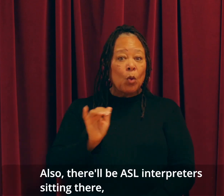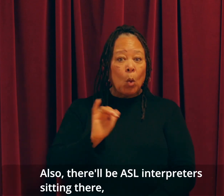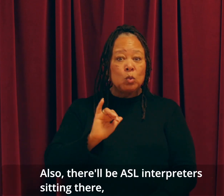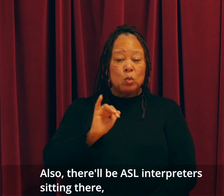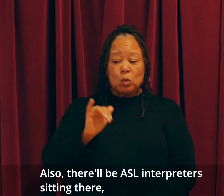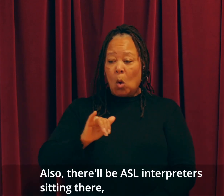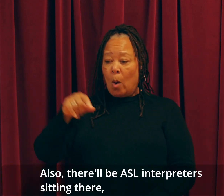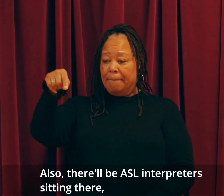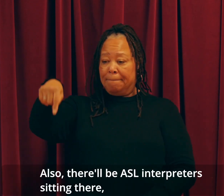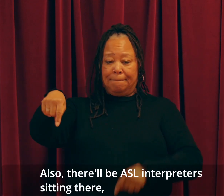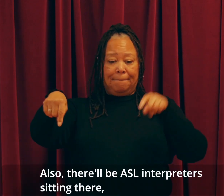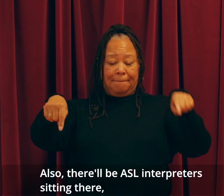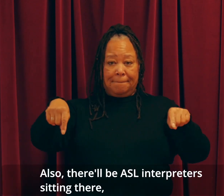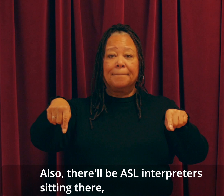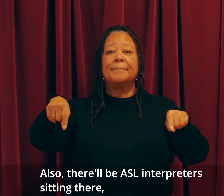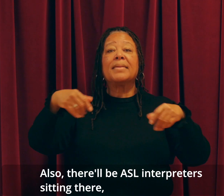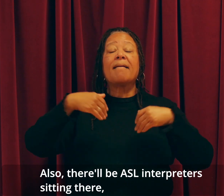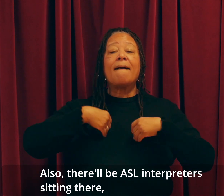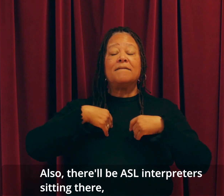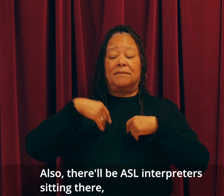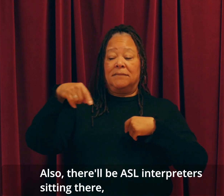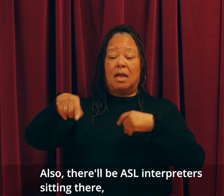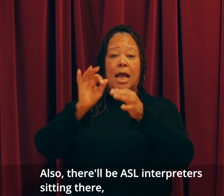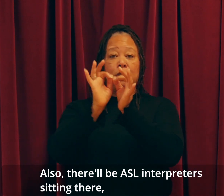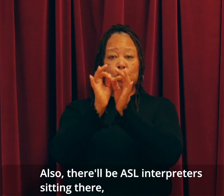There will be ASL interpreters sitting there.